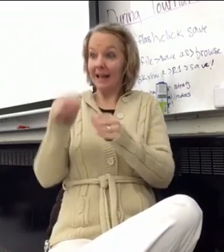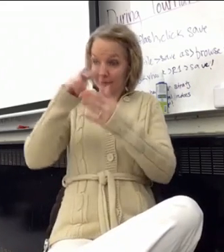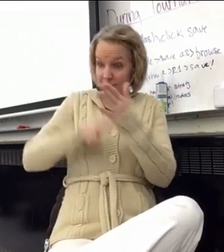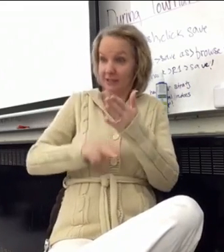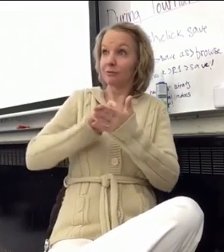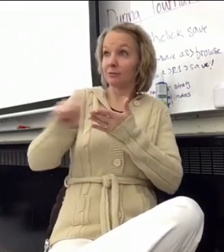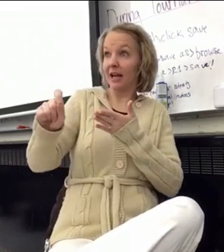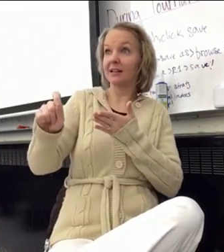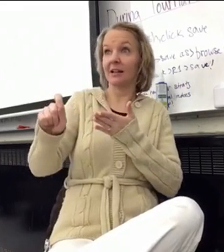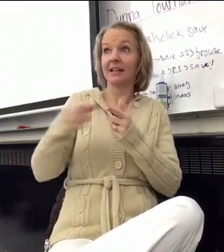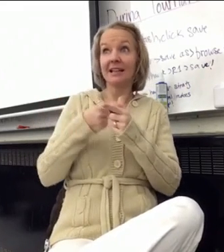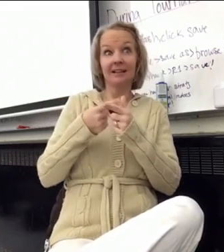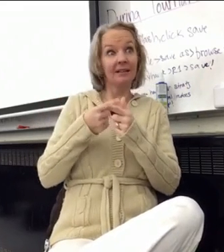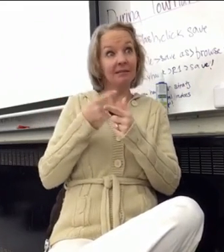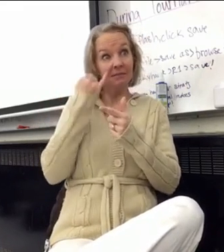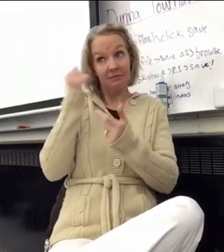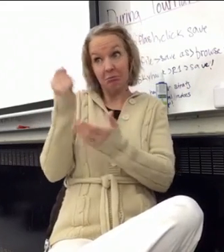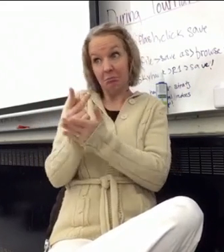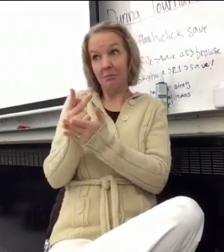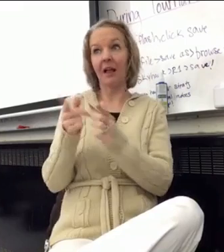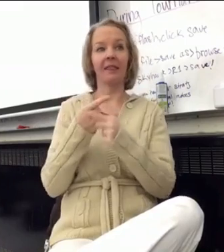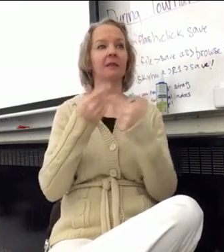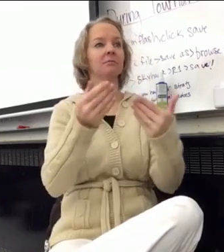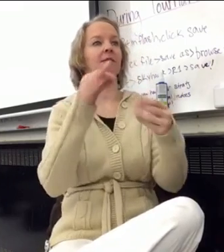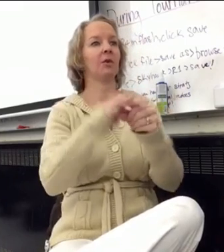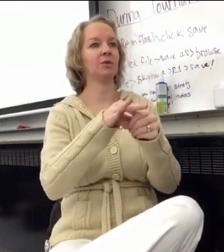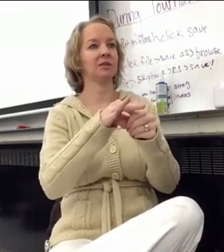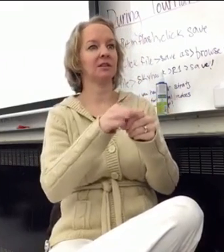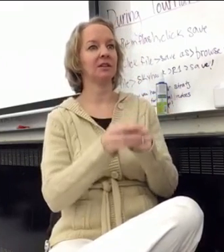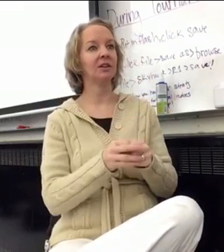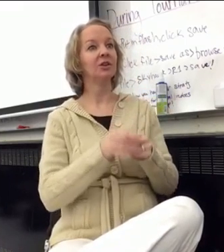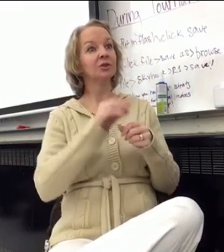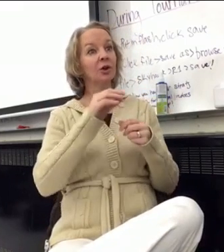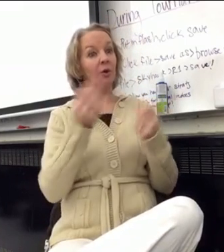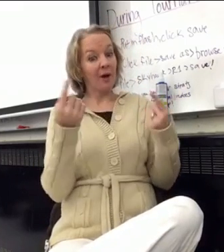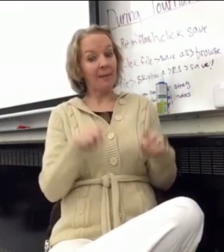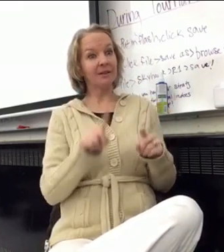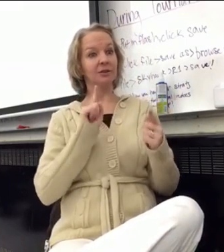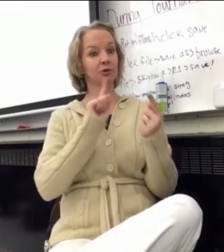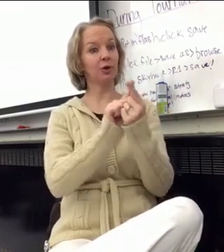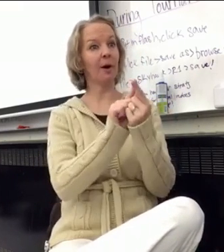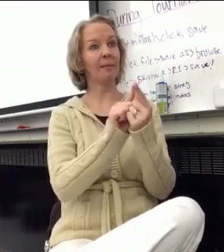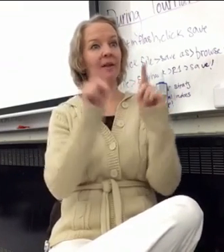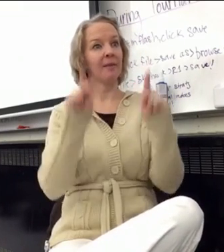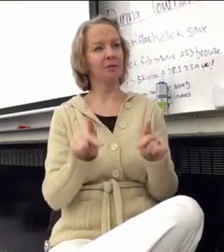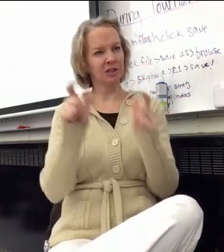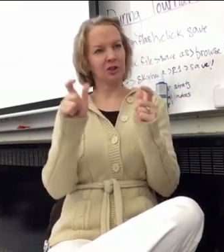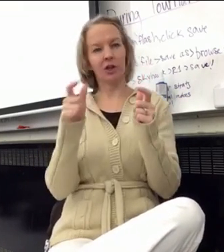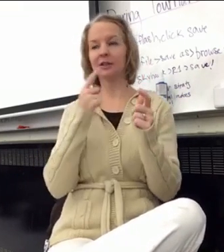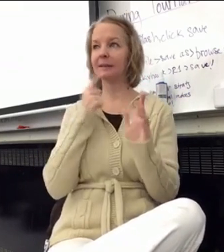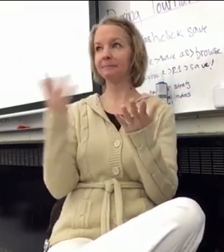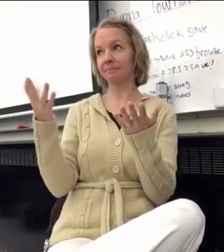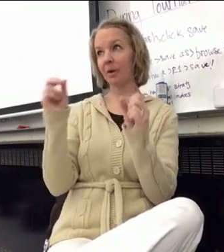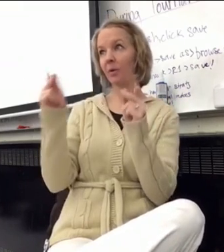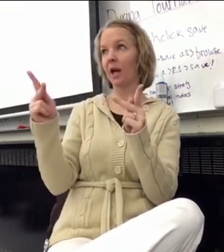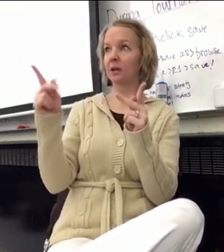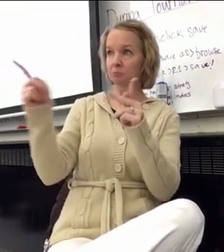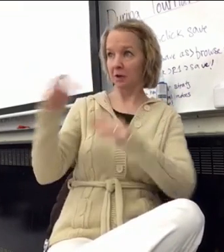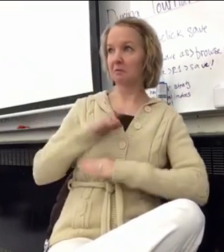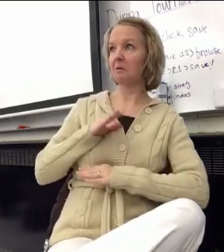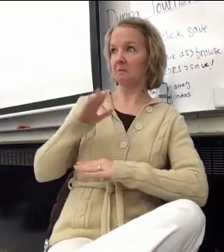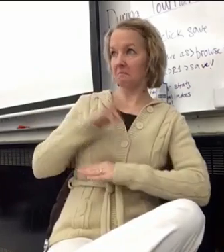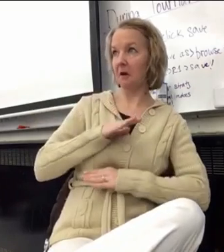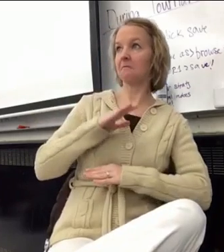in order to vote. Now, when you went to vote, whoever was in charge of voting would sit there and they would say, all right, you're good, you're good,